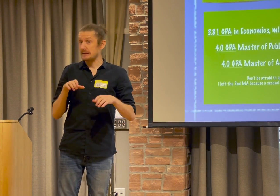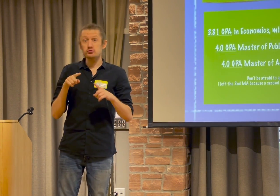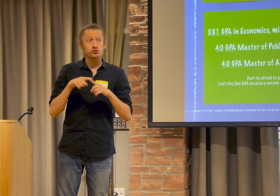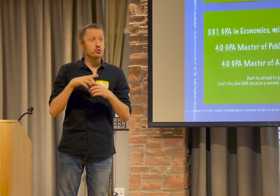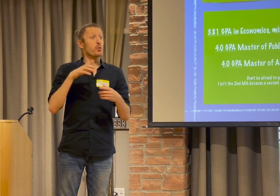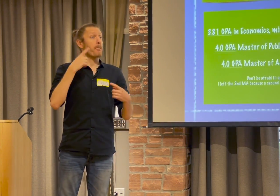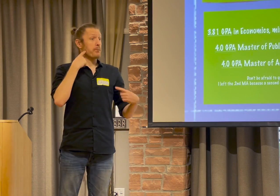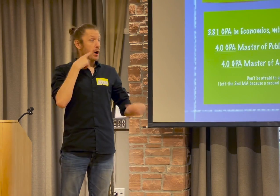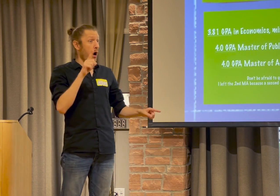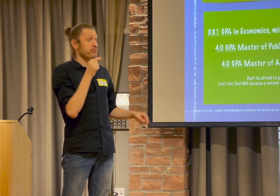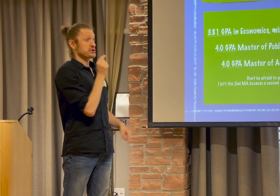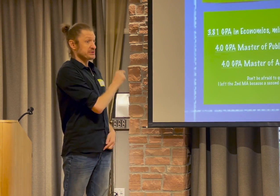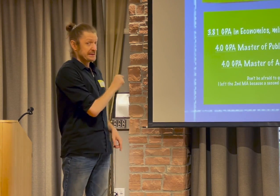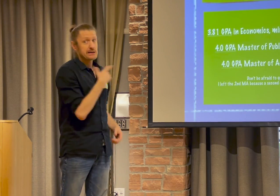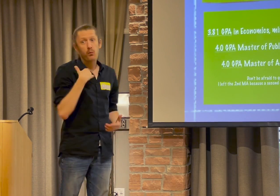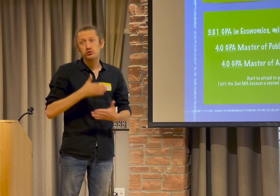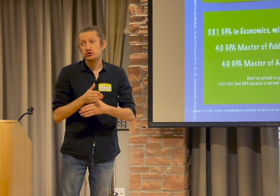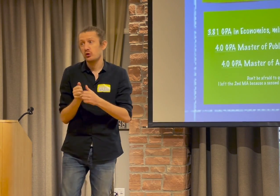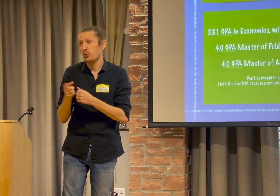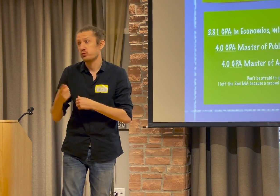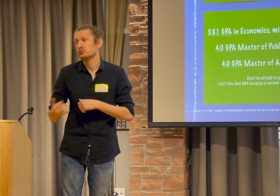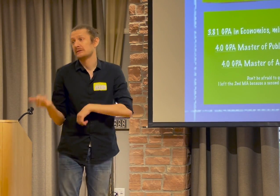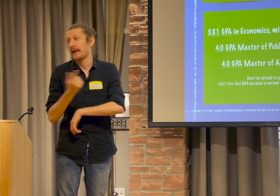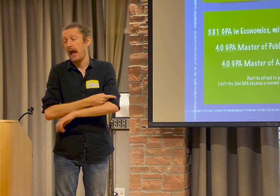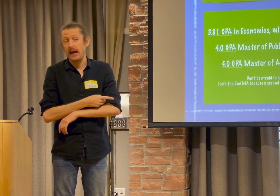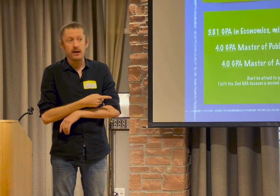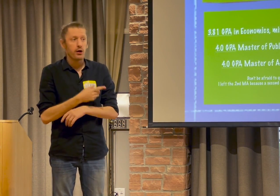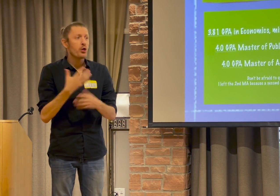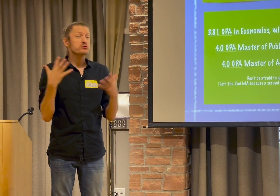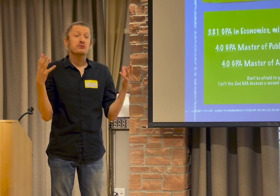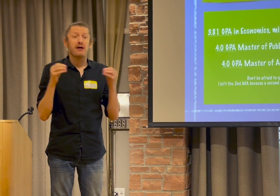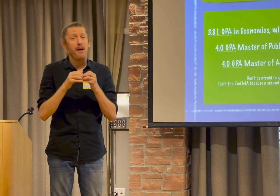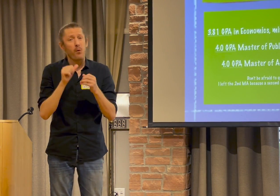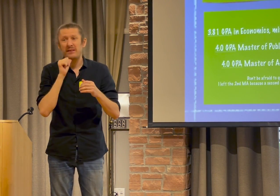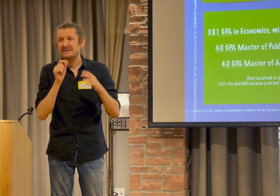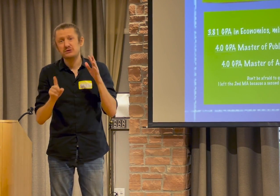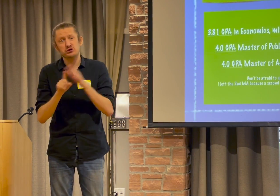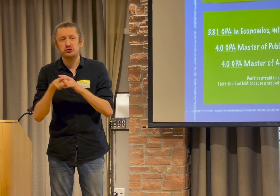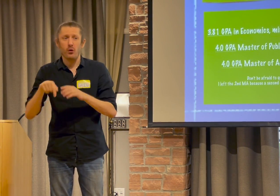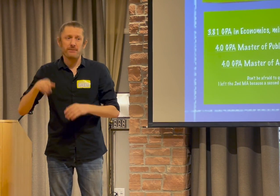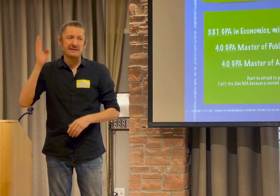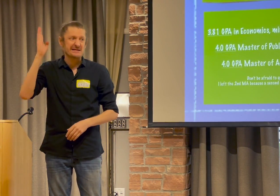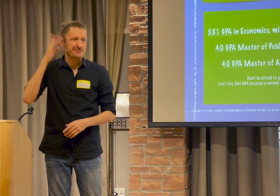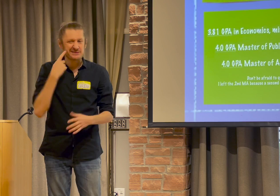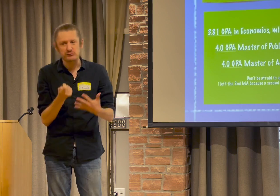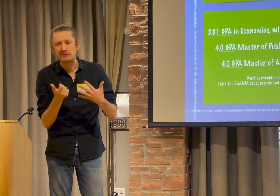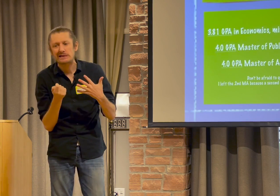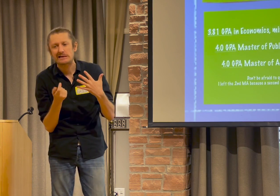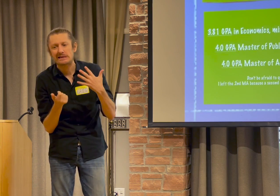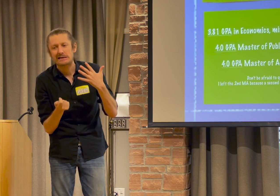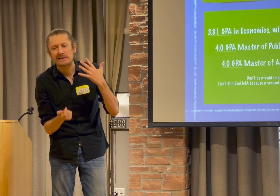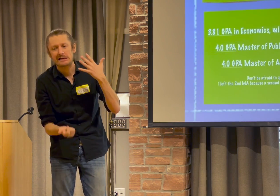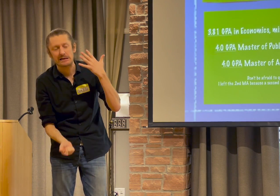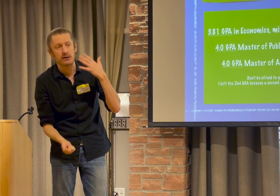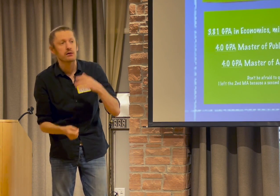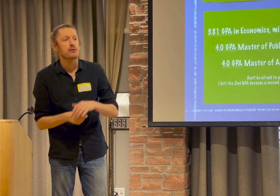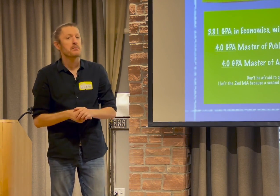Some tricks that I did pick up to succeed, I will share with you today. You know, I didn't show